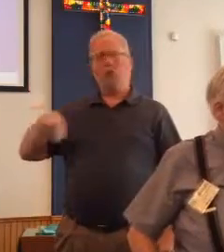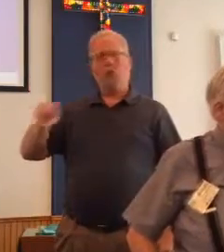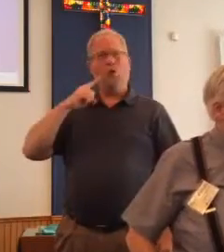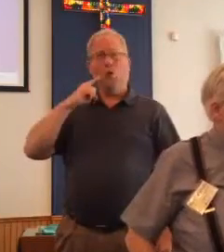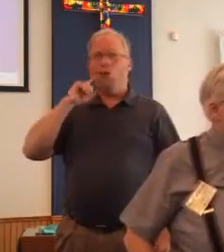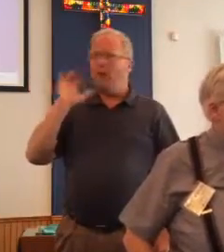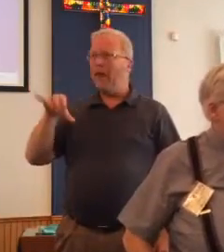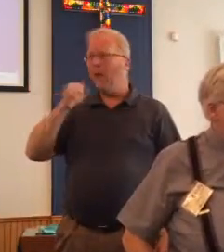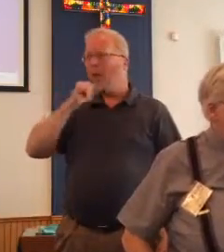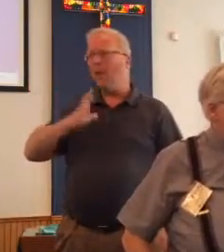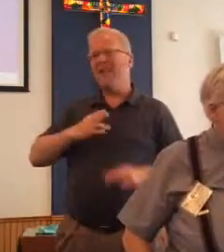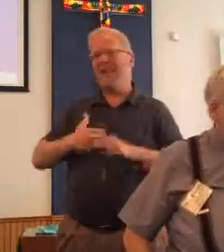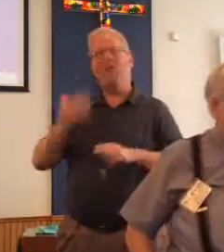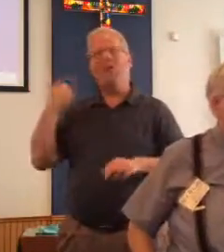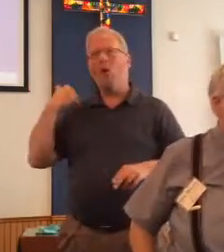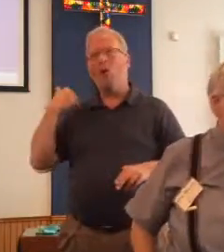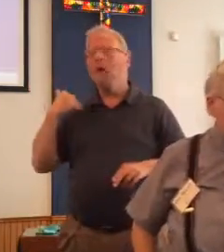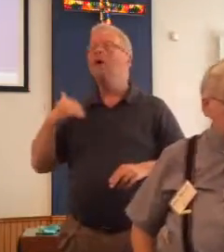And at least,